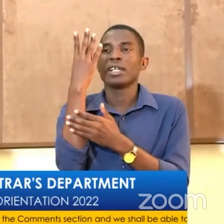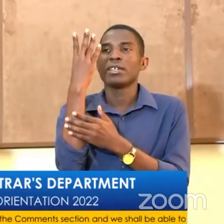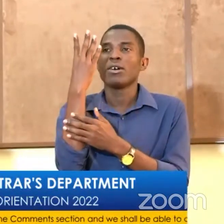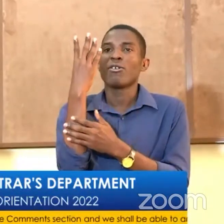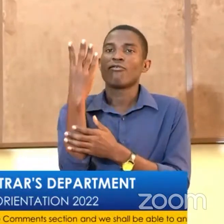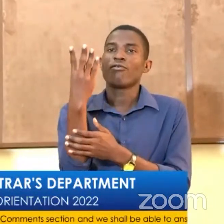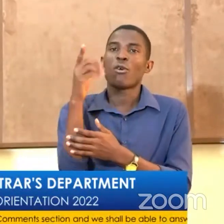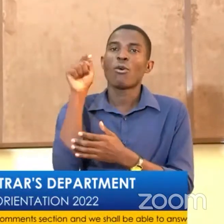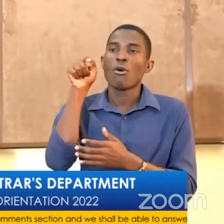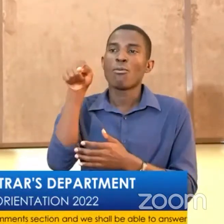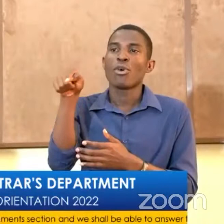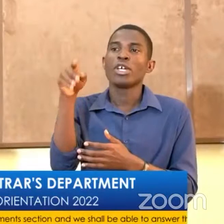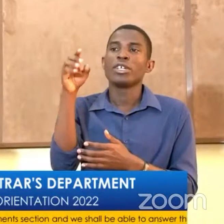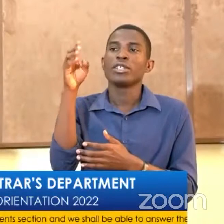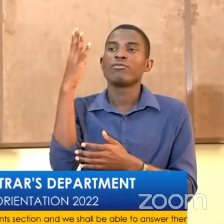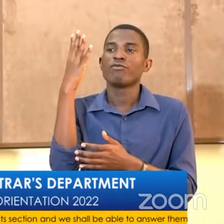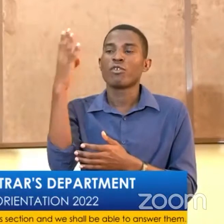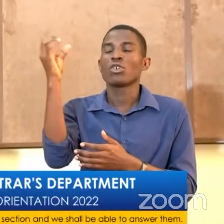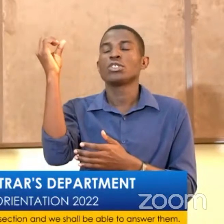4.40.